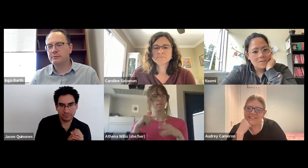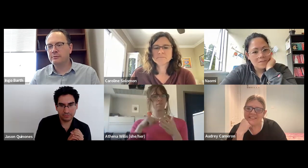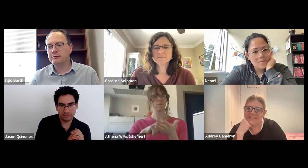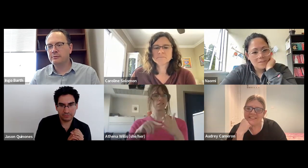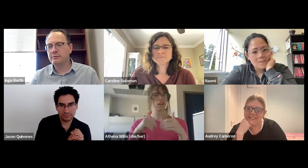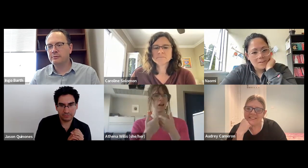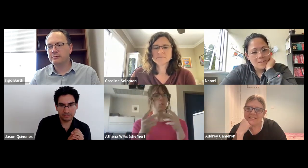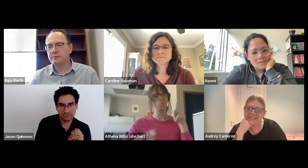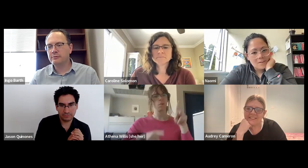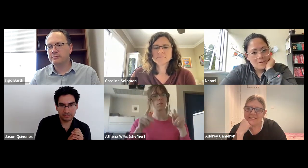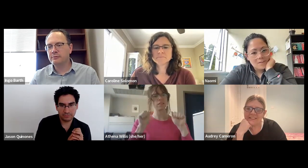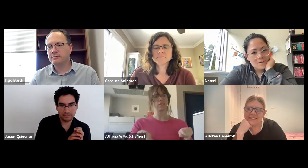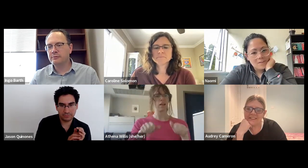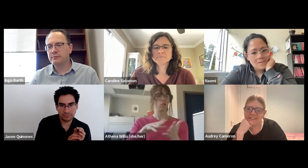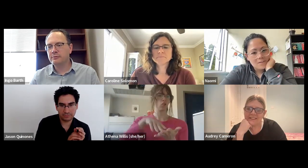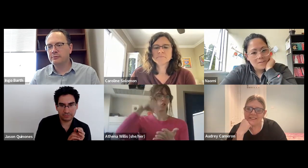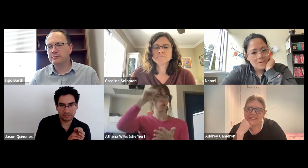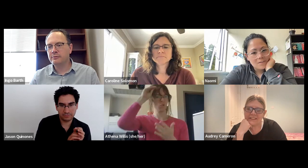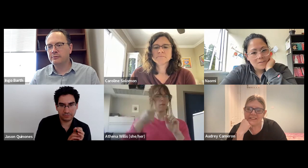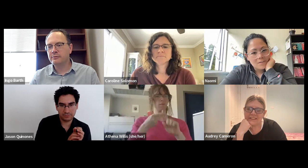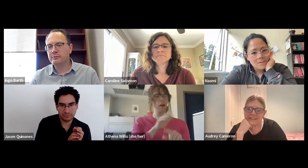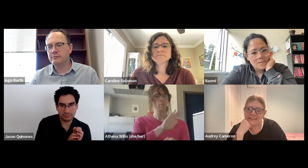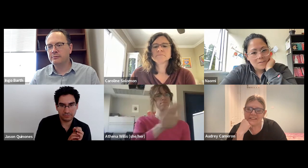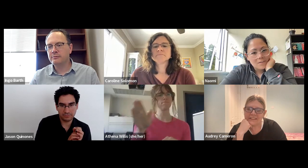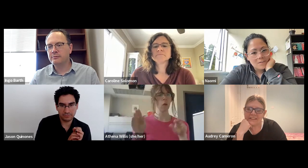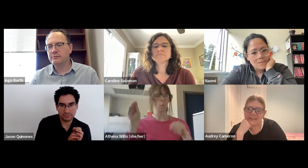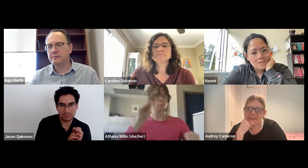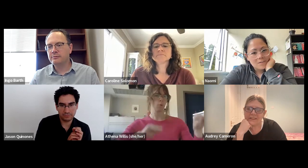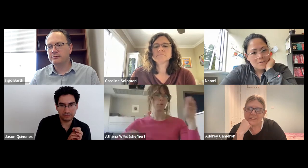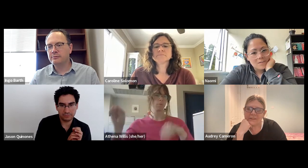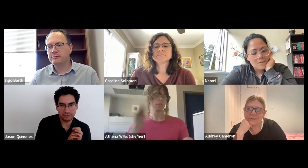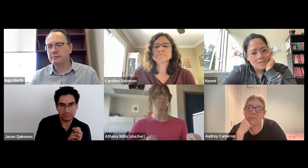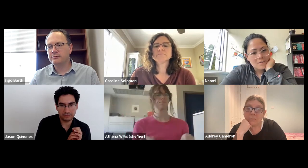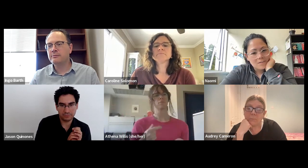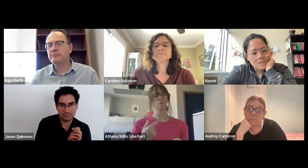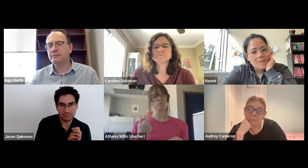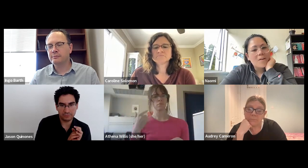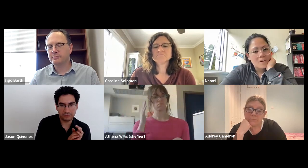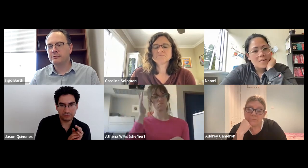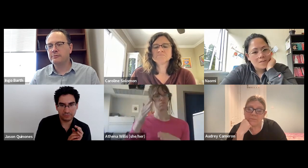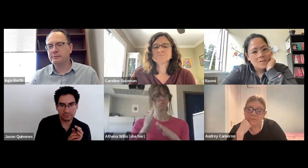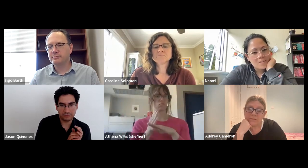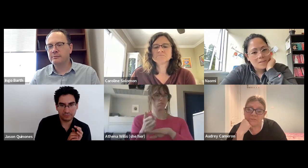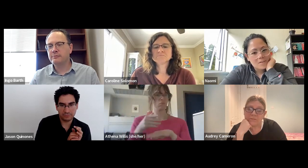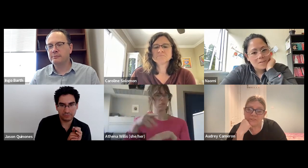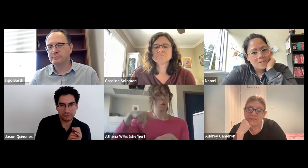signing characters. So I do research in terms of how people can learn from that